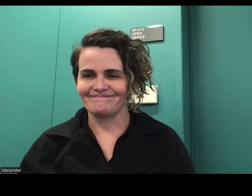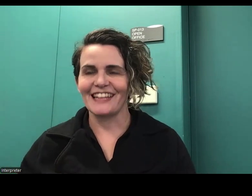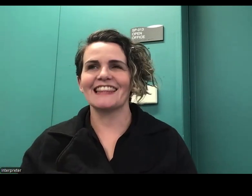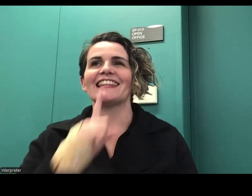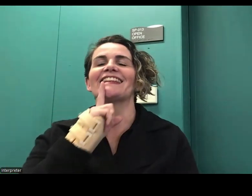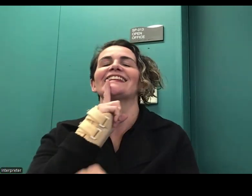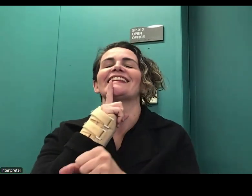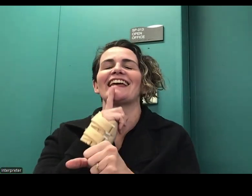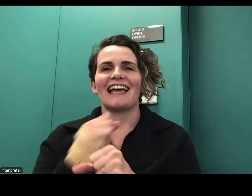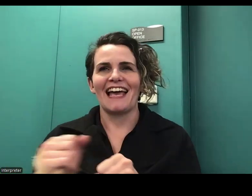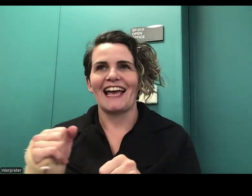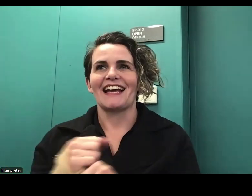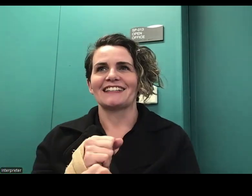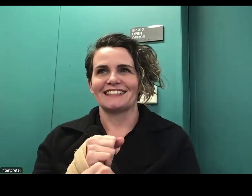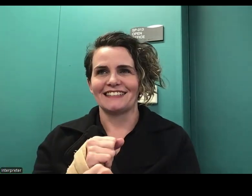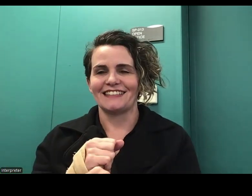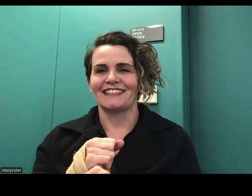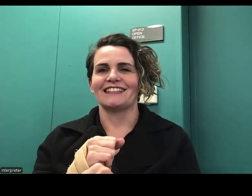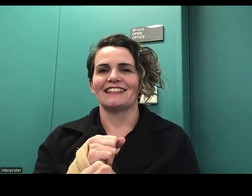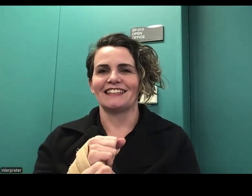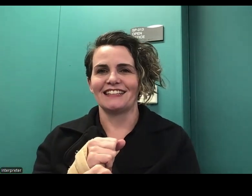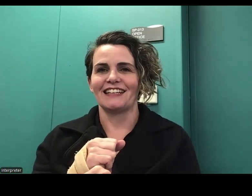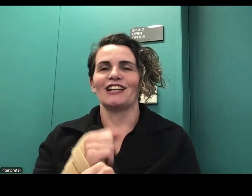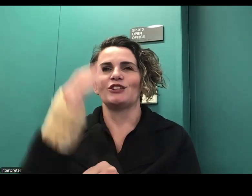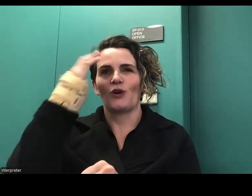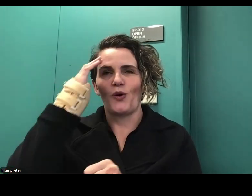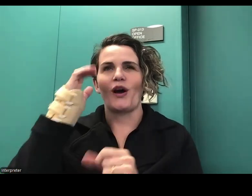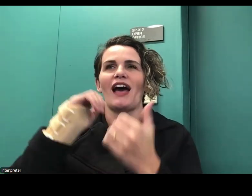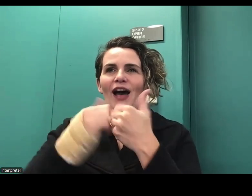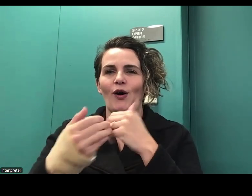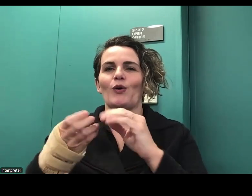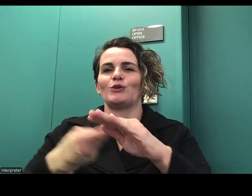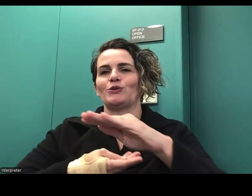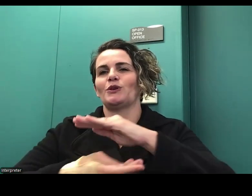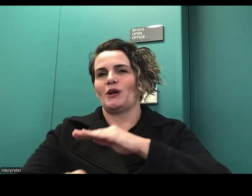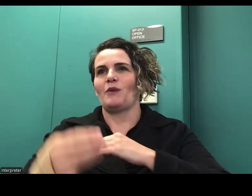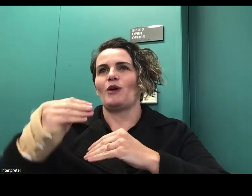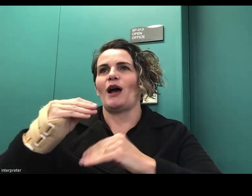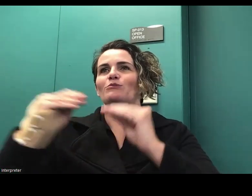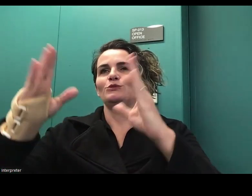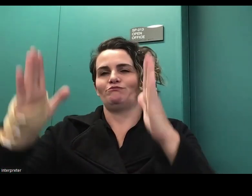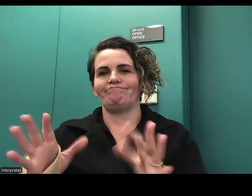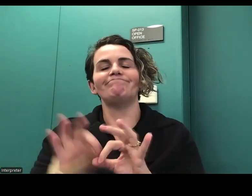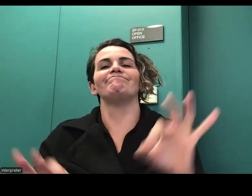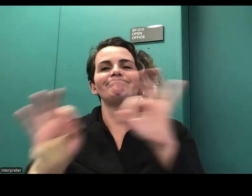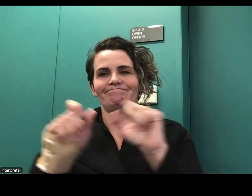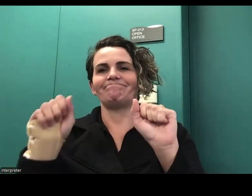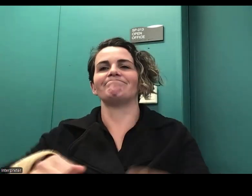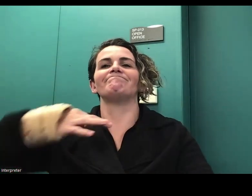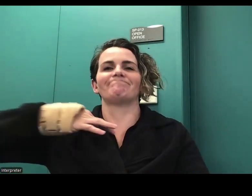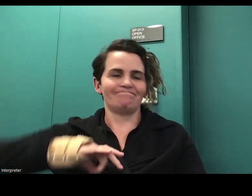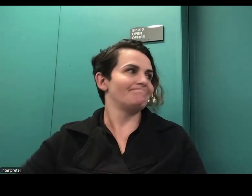There's some privilege to knowing how the education system works and how to bribe your teacher. So I